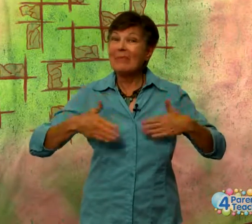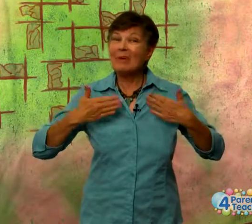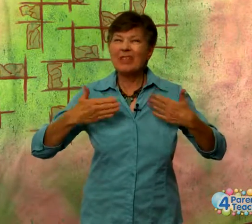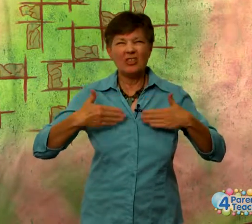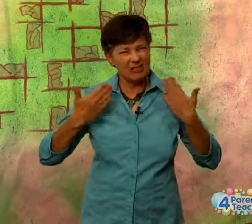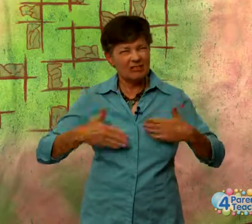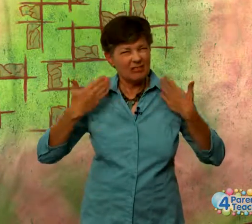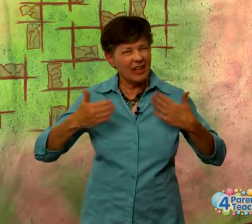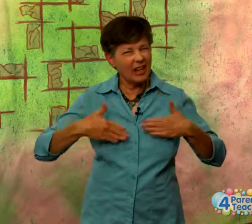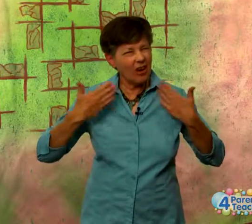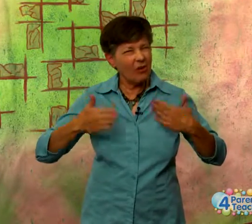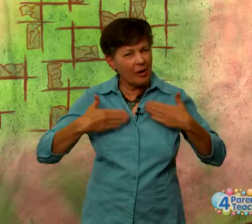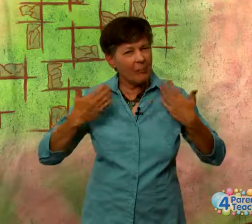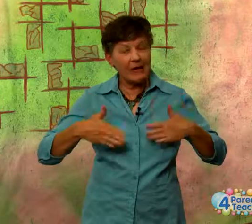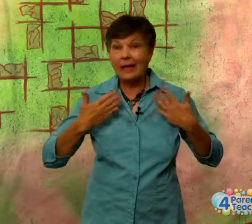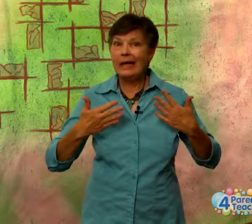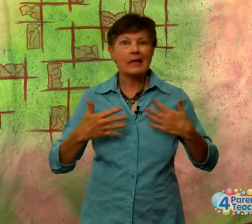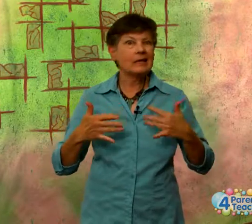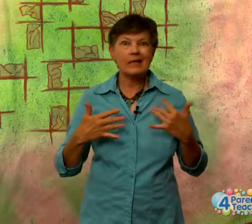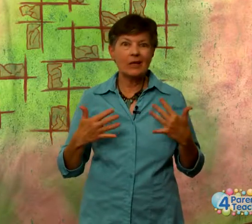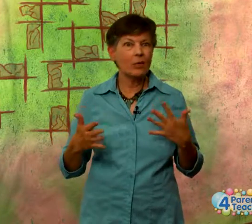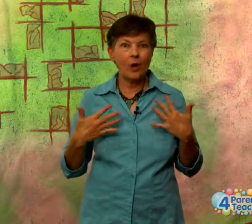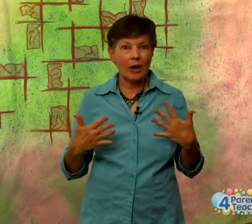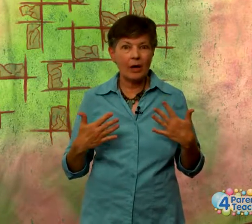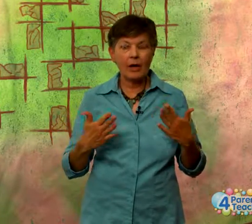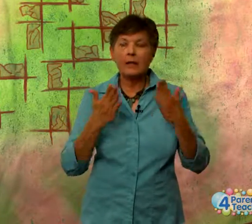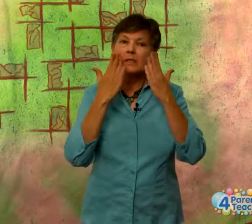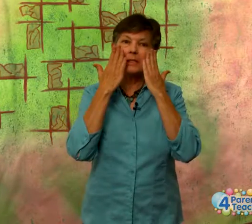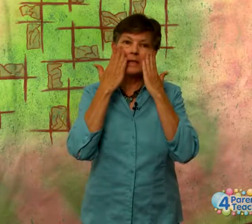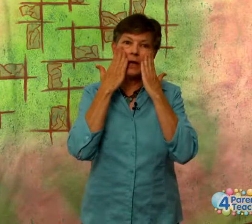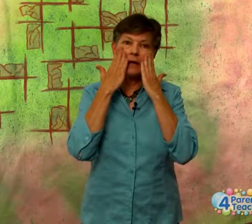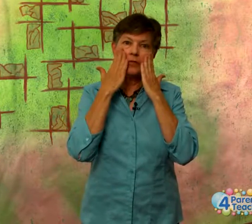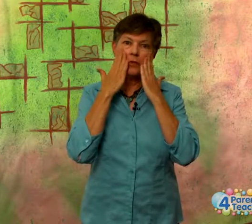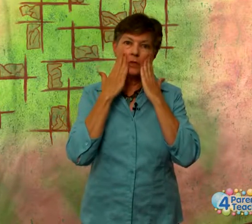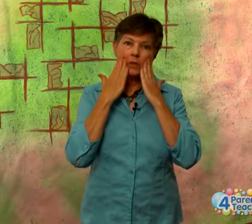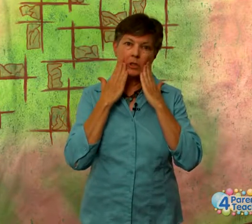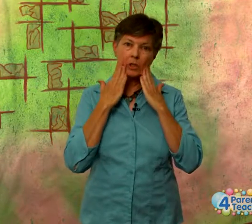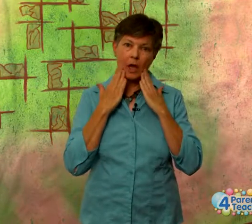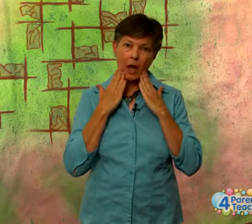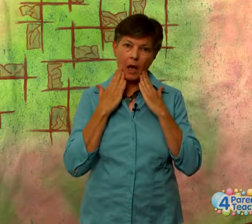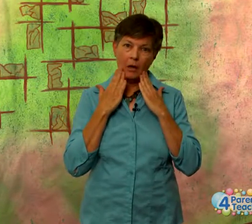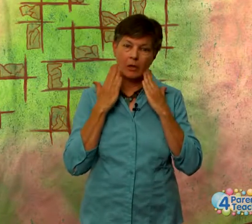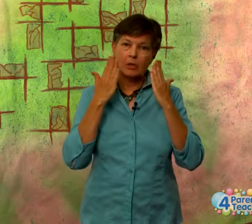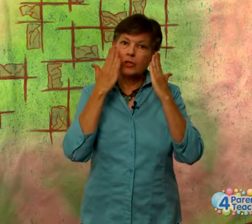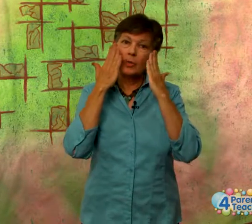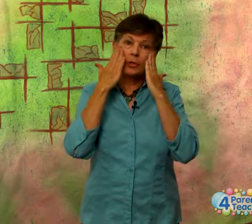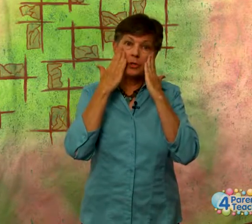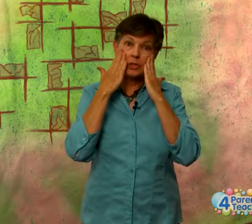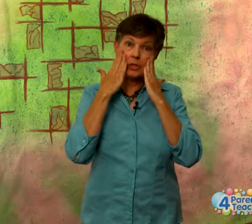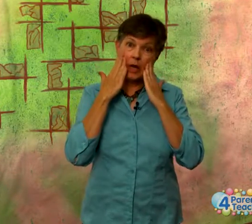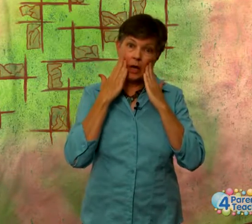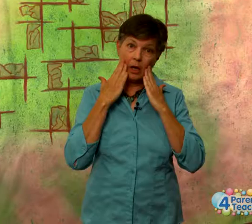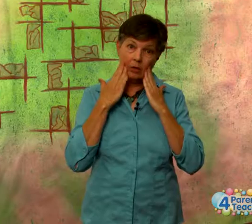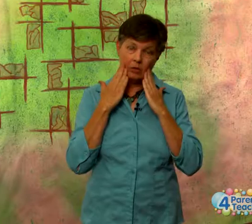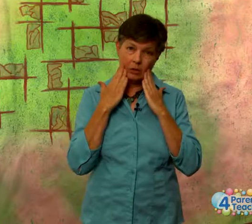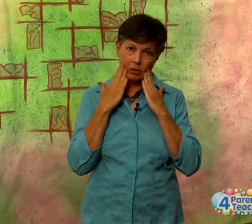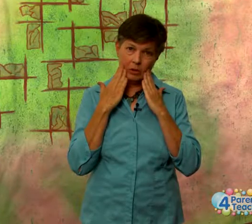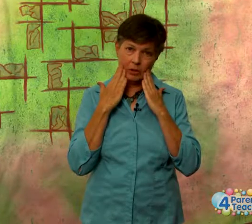happy, but you're looking all grumpy, it doesn't work. This is a sign for sad. So when you're sad, you need to look